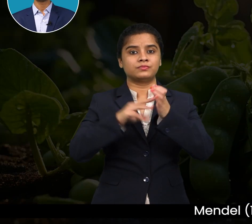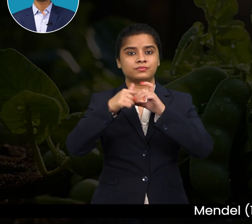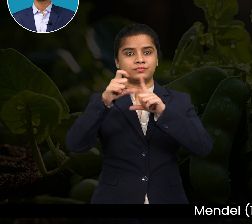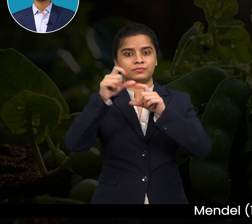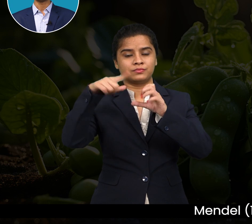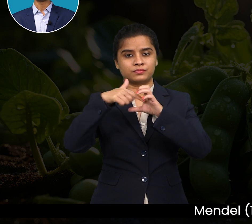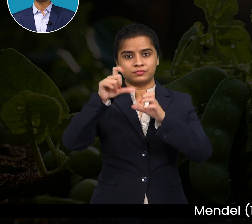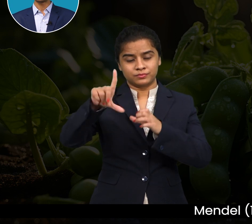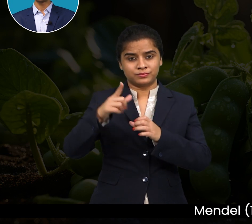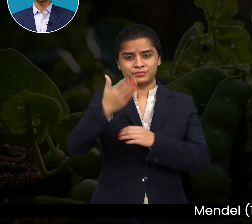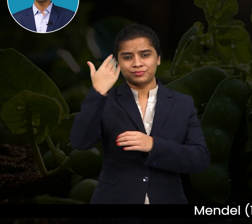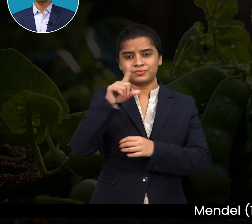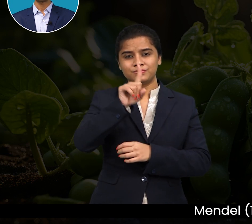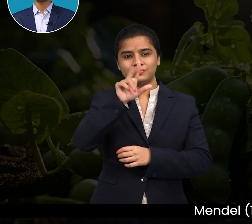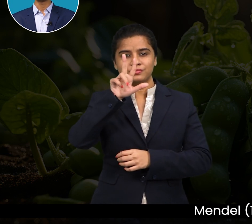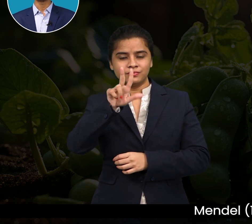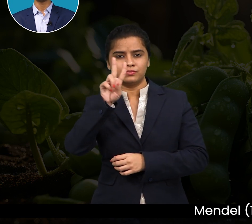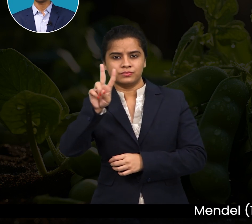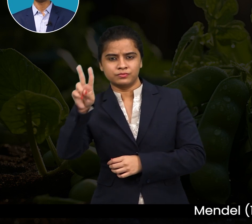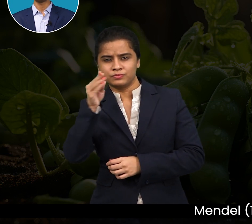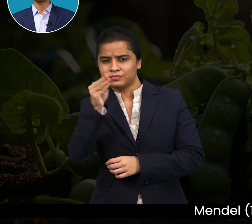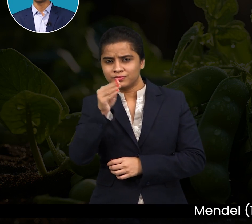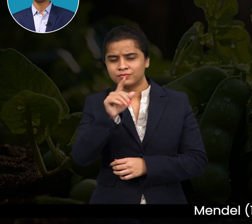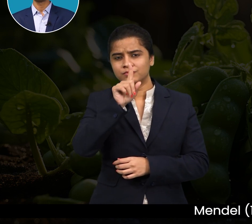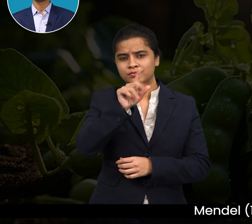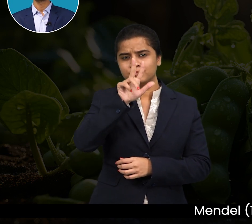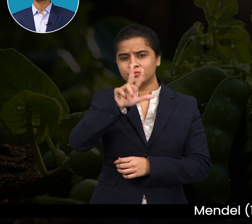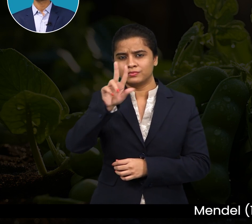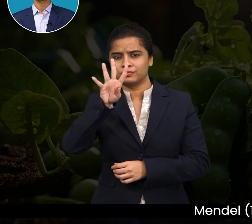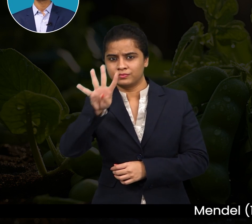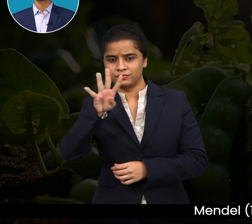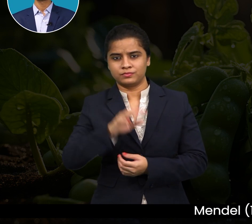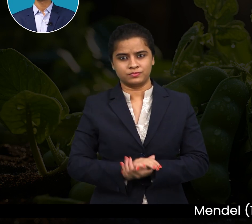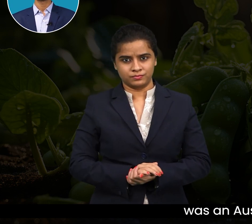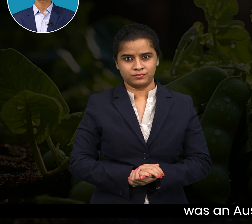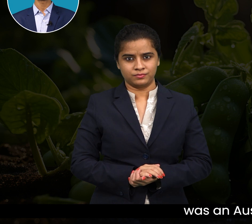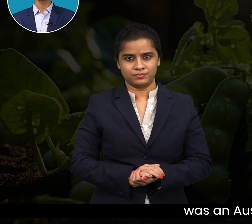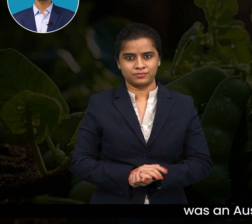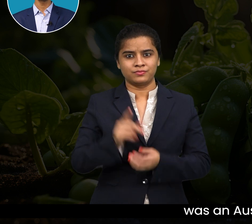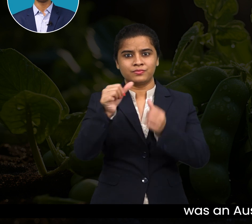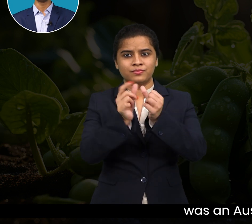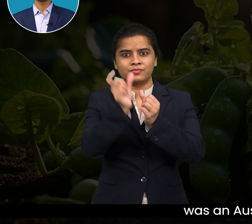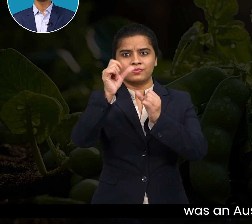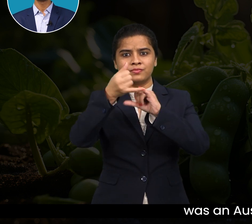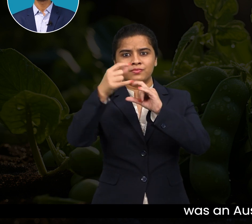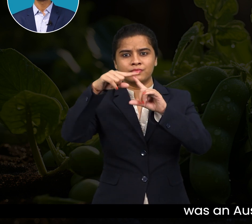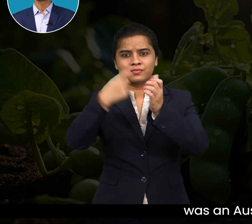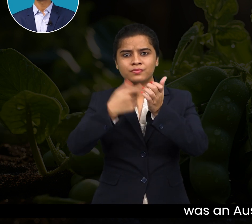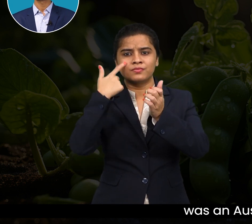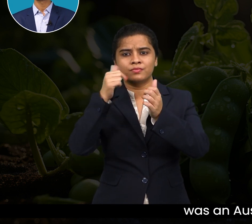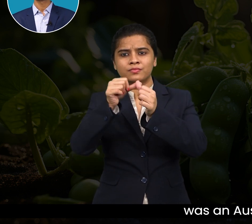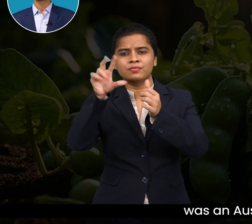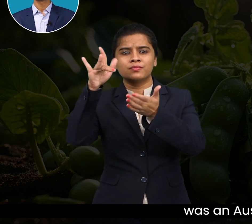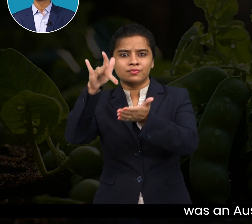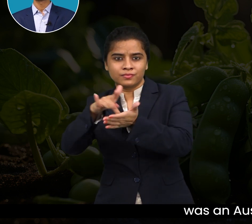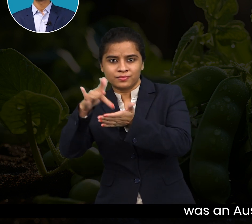Mendel, 1822 to 1884, was an Austrian monk